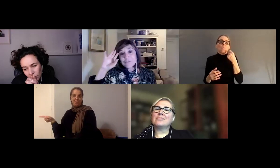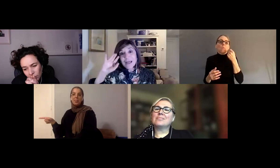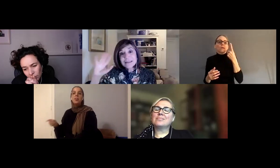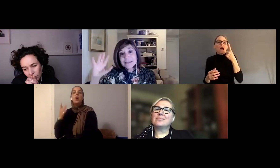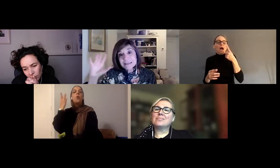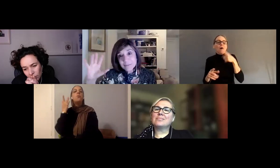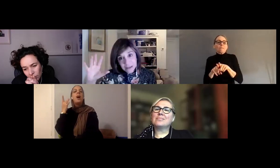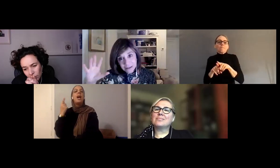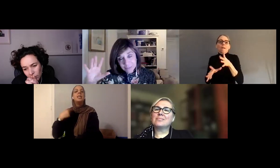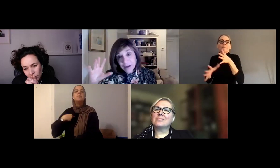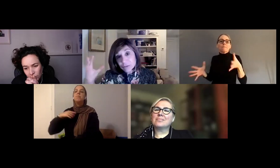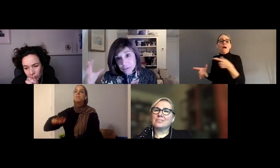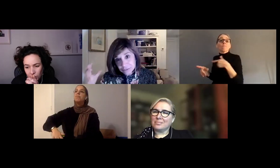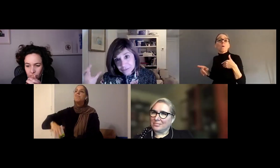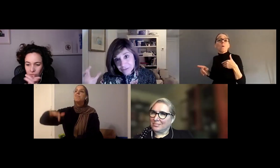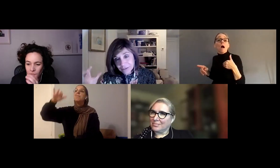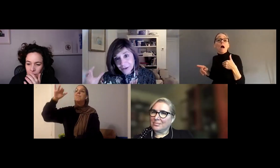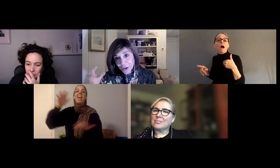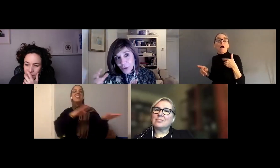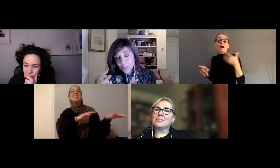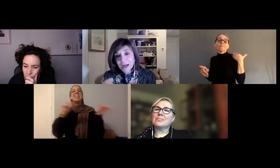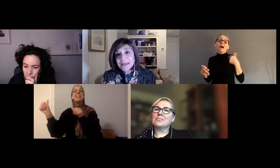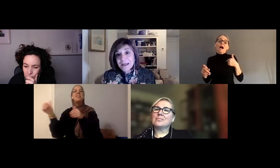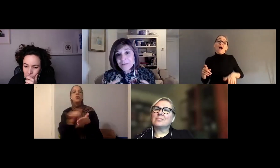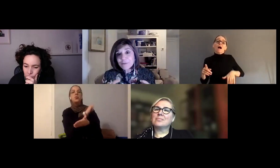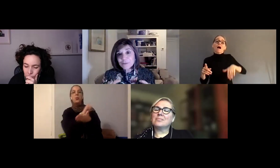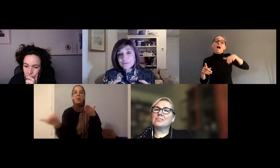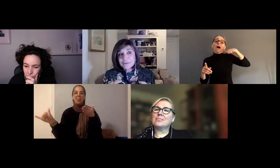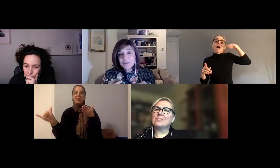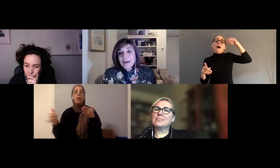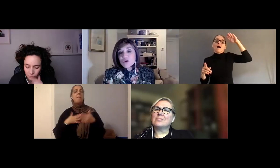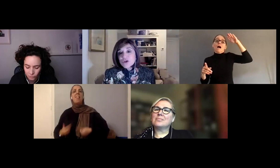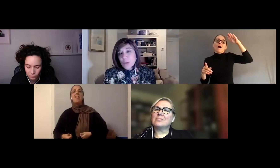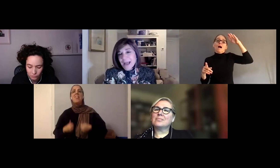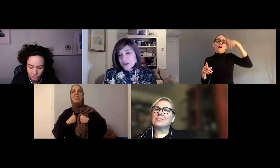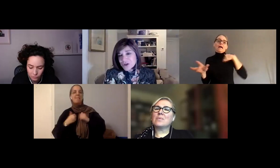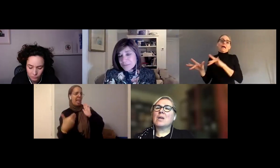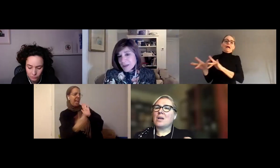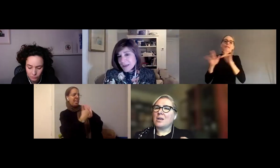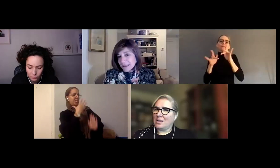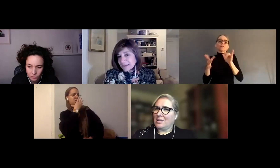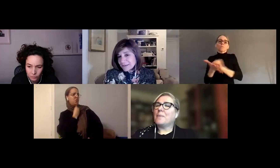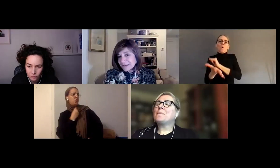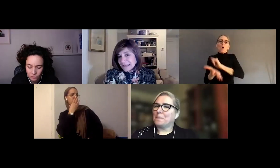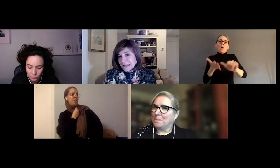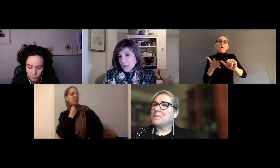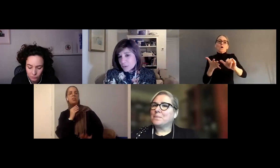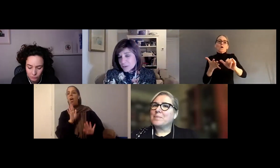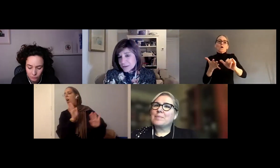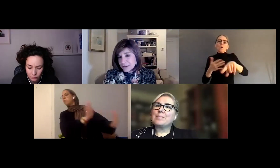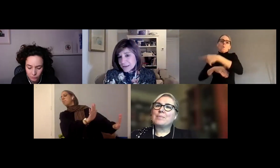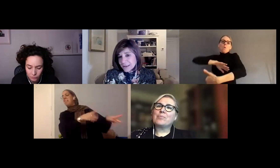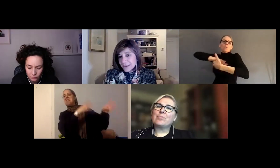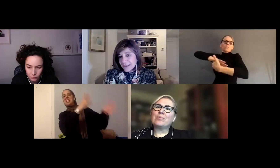of anti-Semitic peril. But that was so etched in my